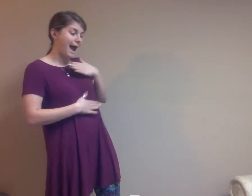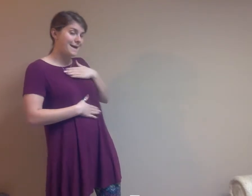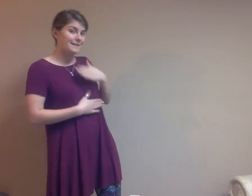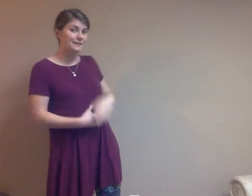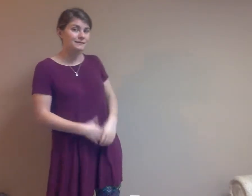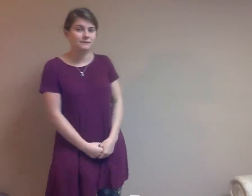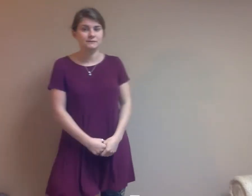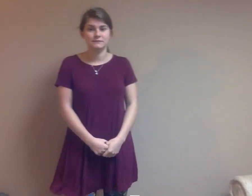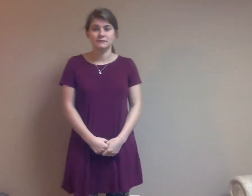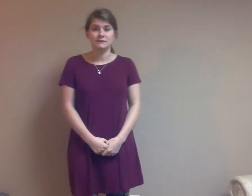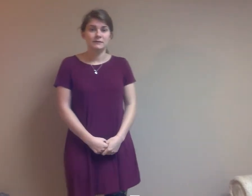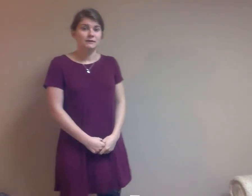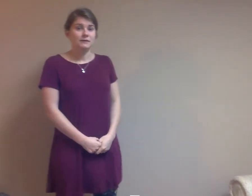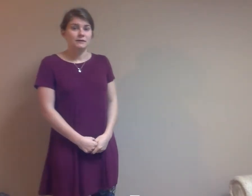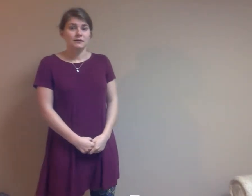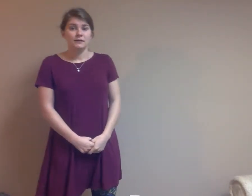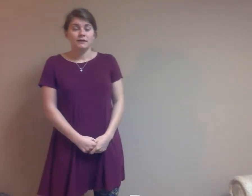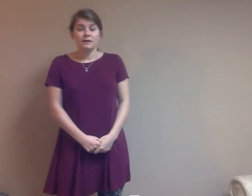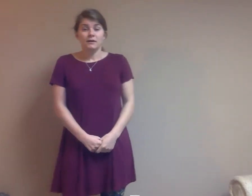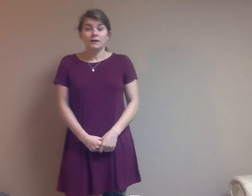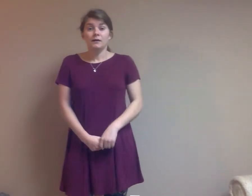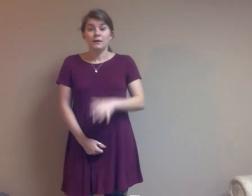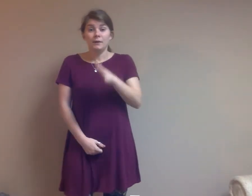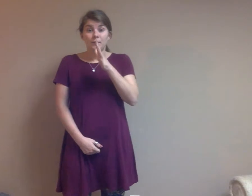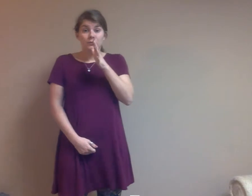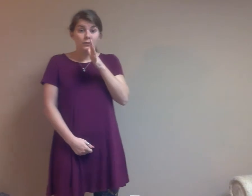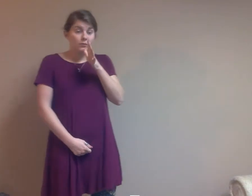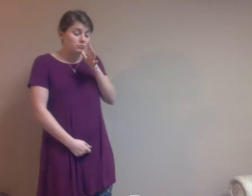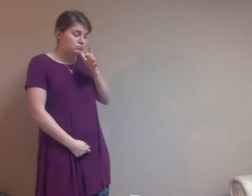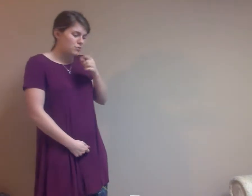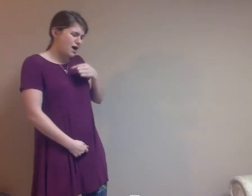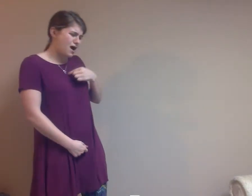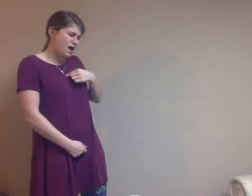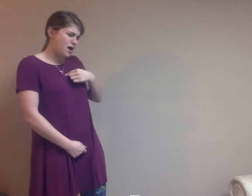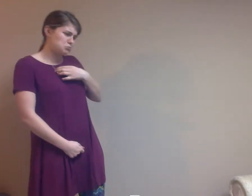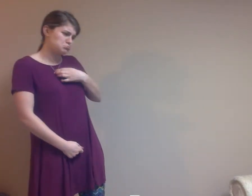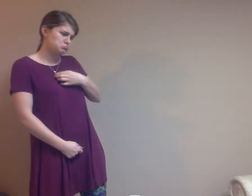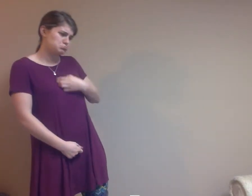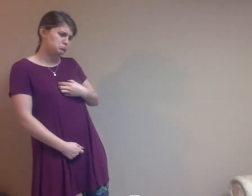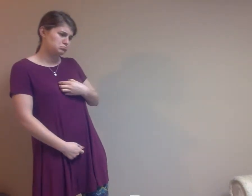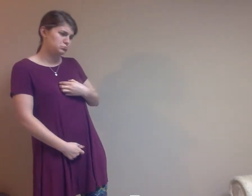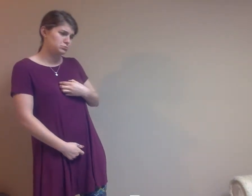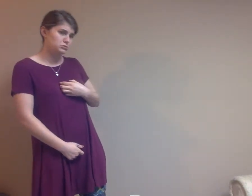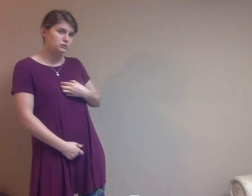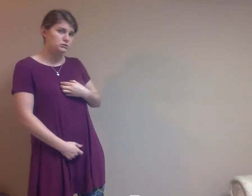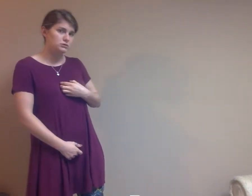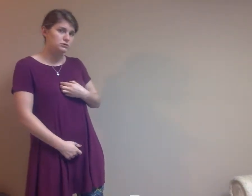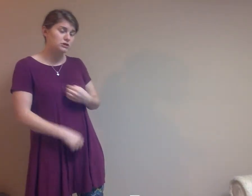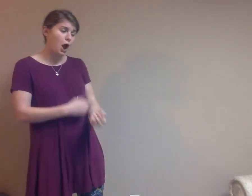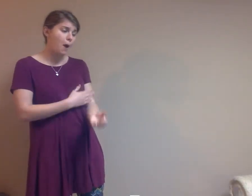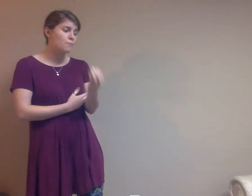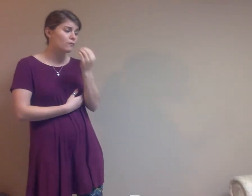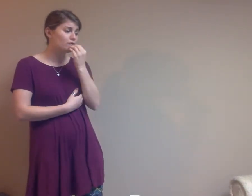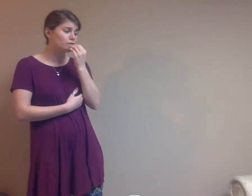morning. I miss having to watch children's TV. Hannah Montana on the TV all the time. I'm